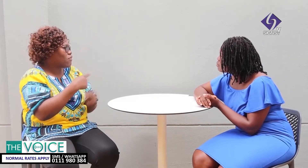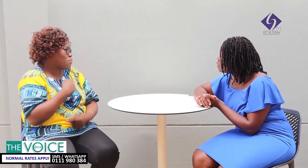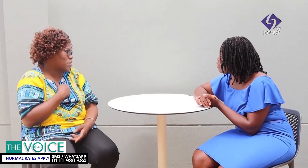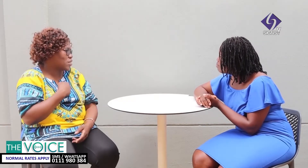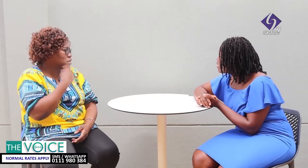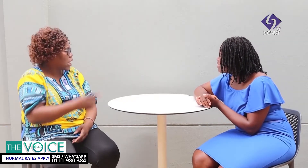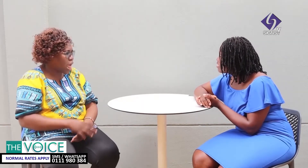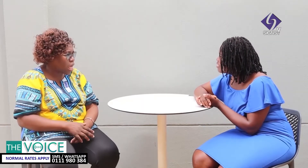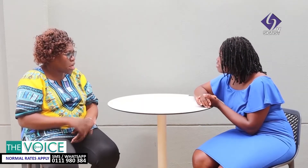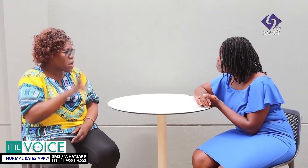could.